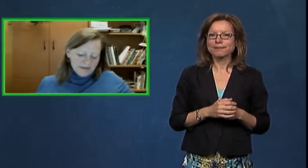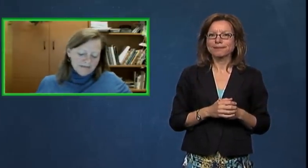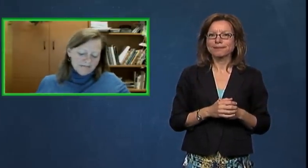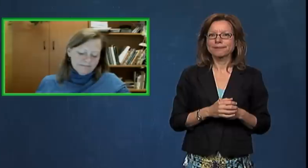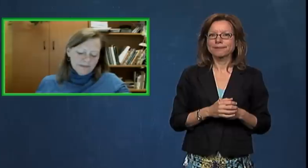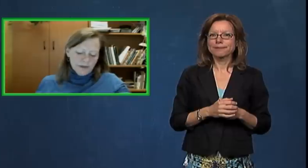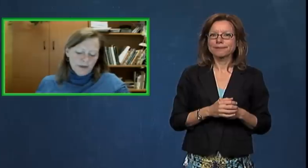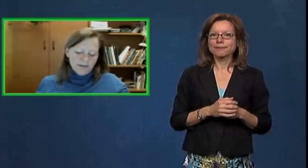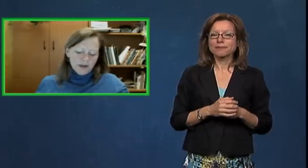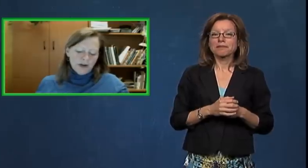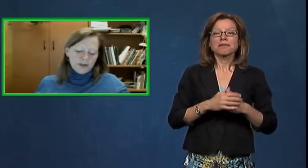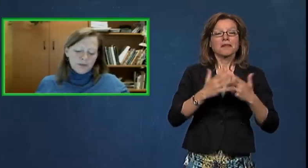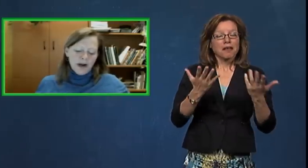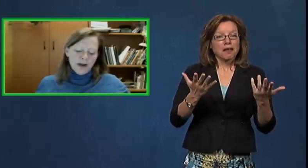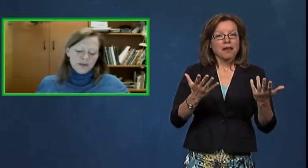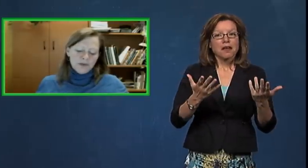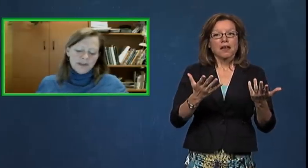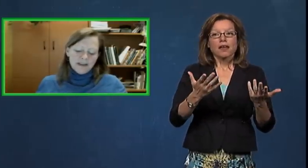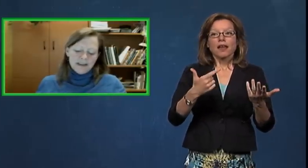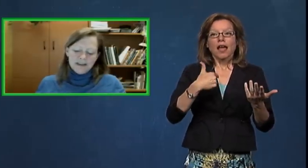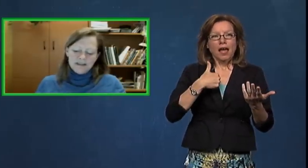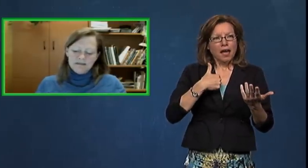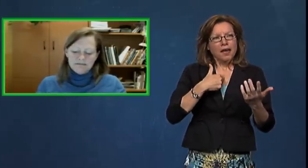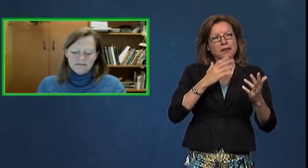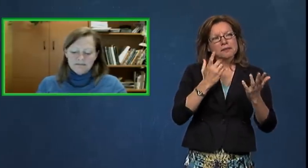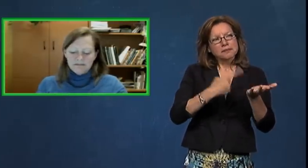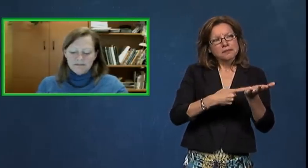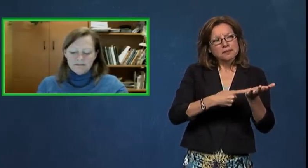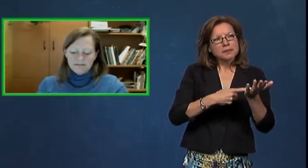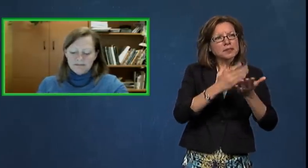But, I've talked to profs who say,